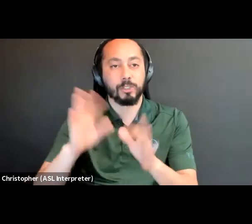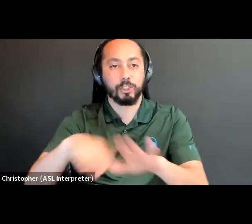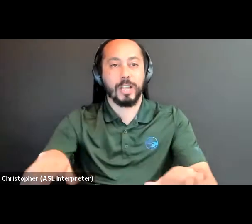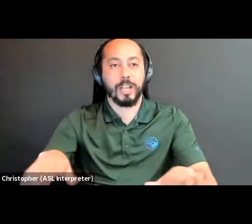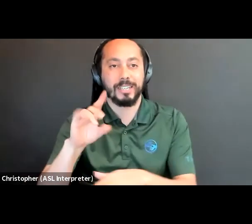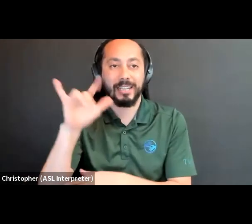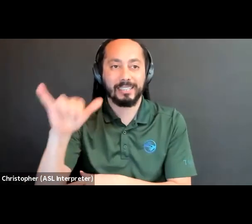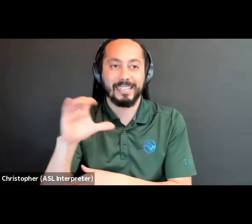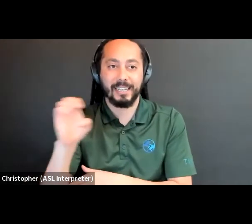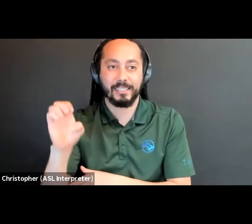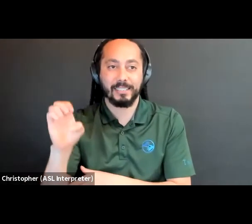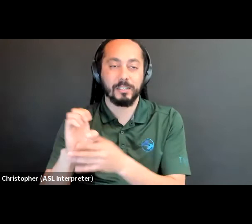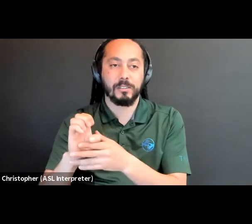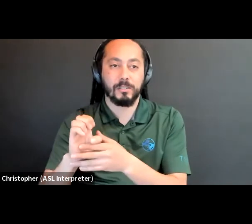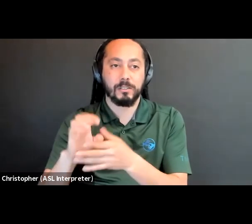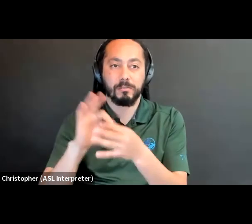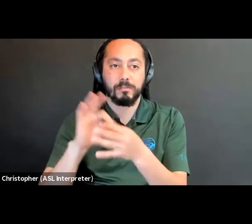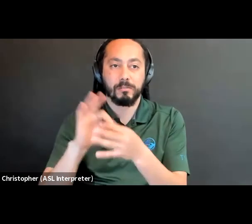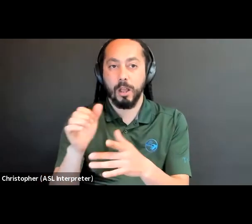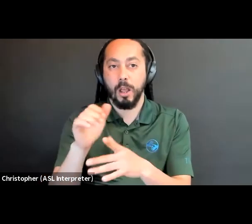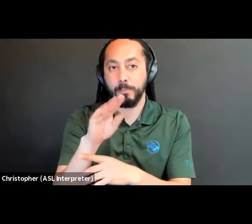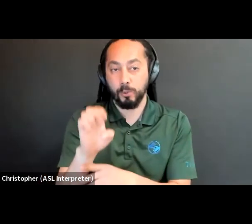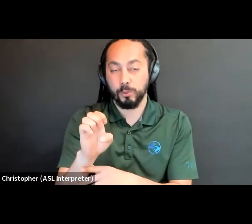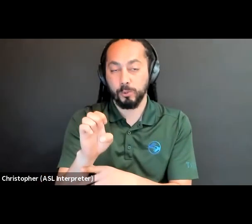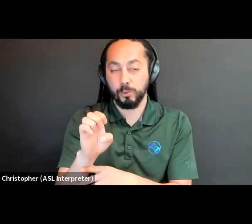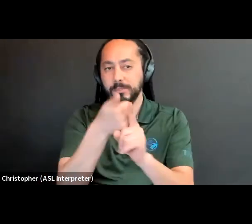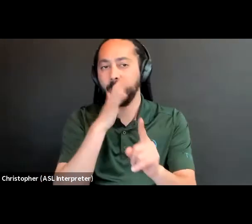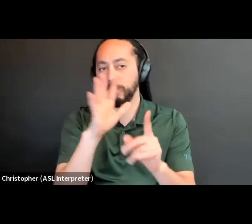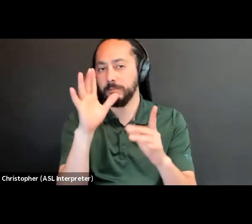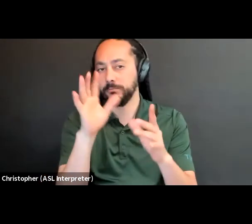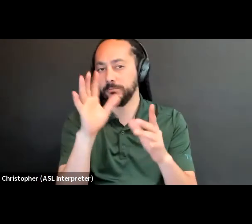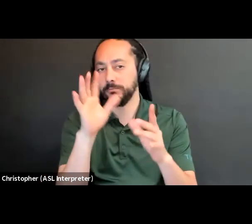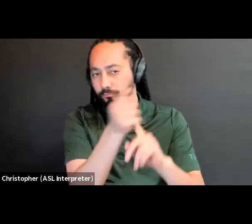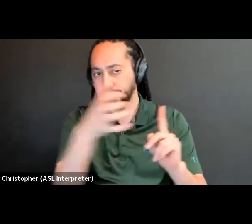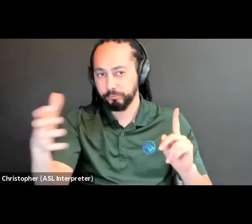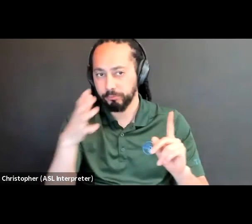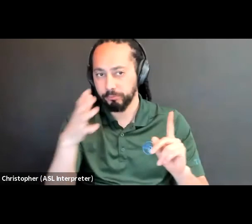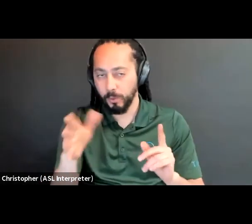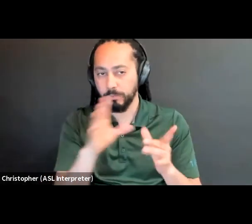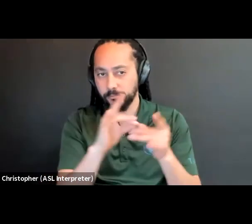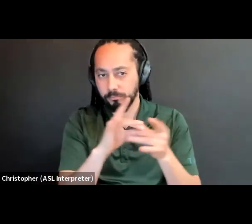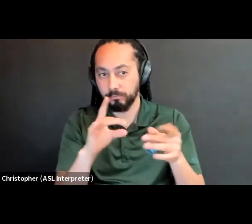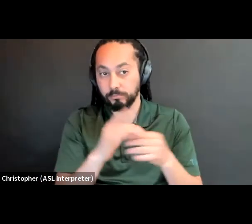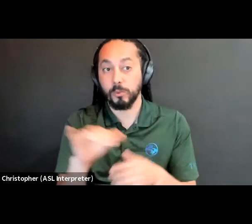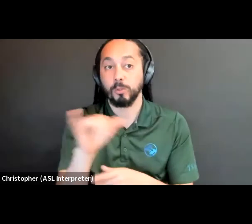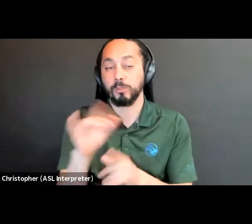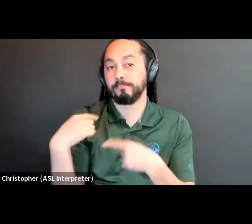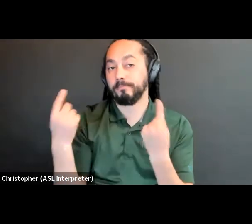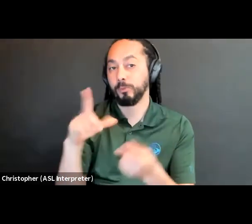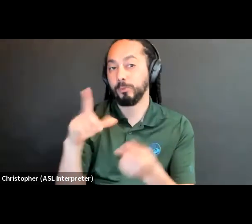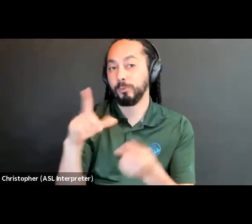today. And for the last 2 decades, she's been involved with the U.S. Department of Justice